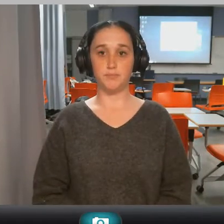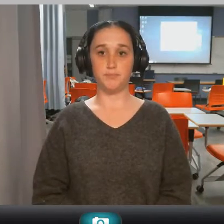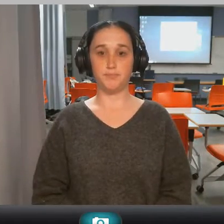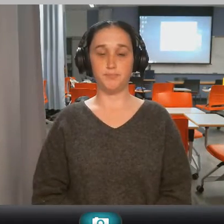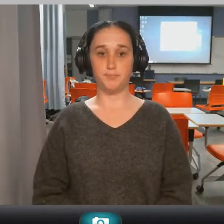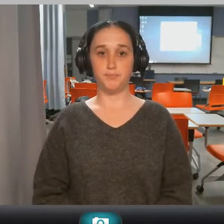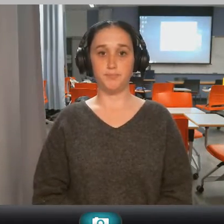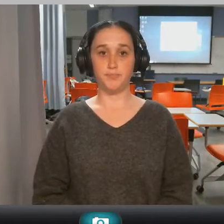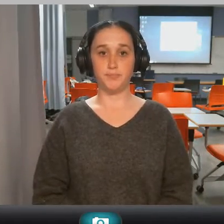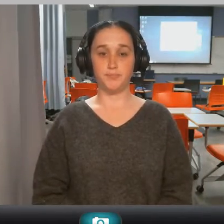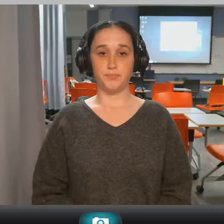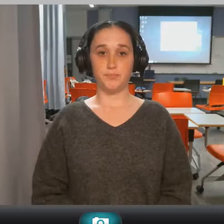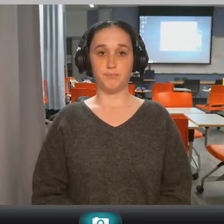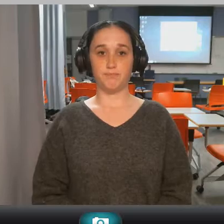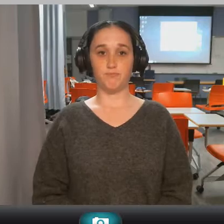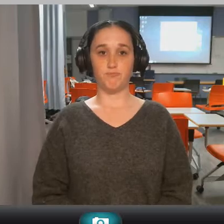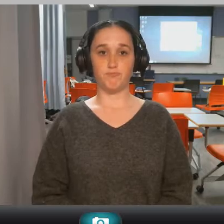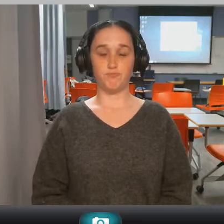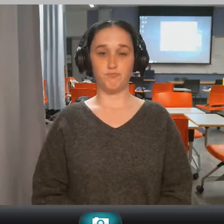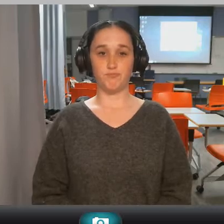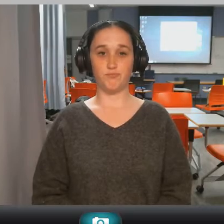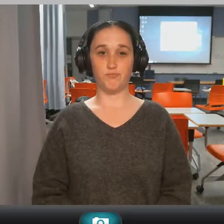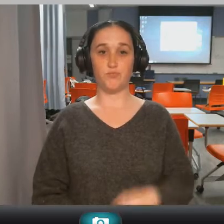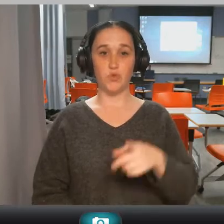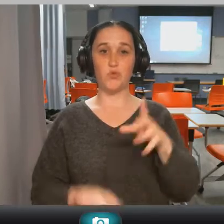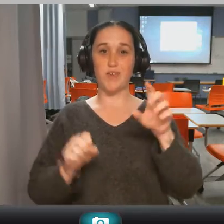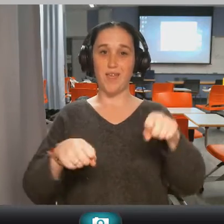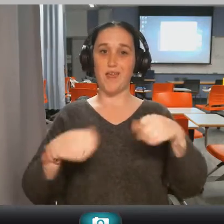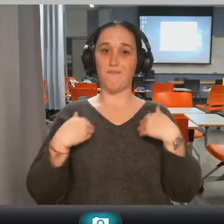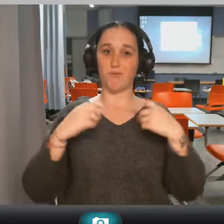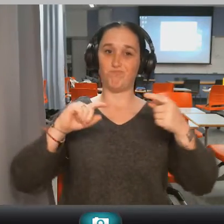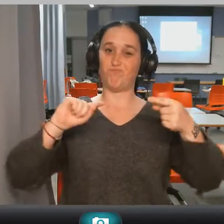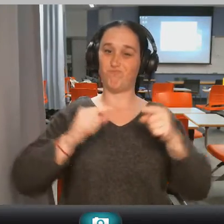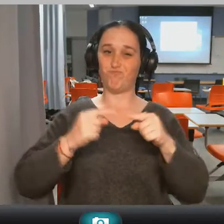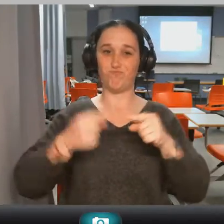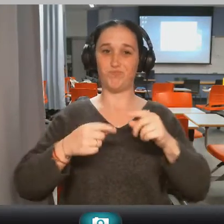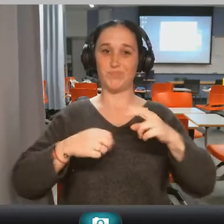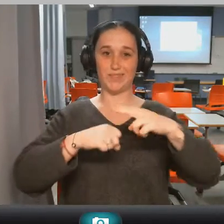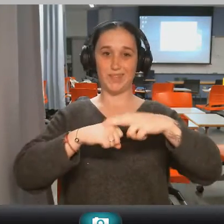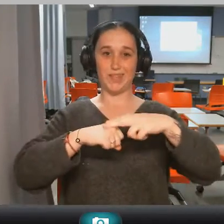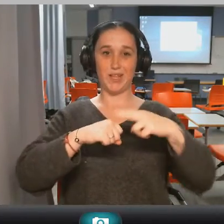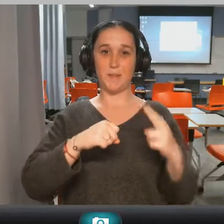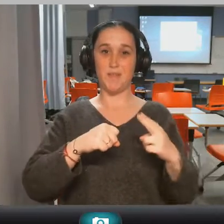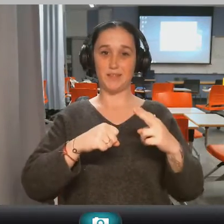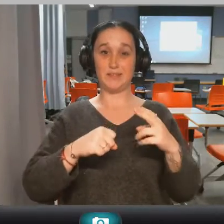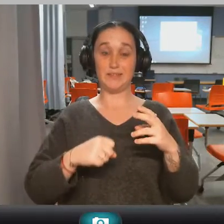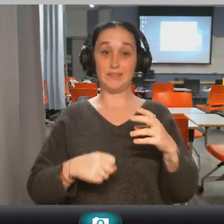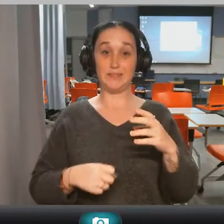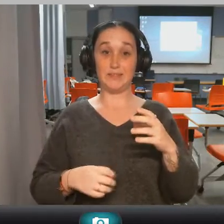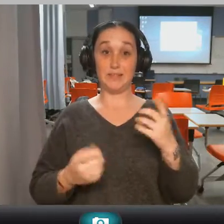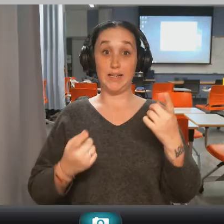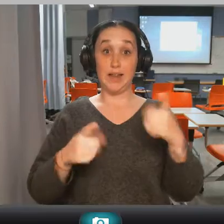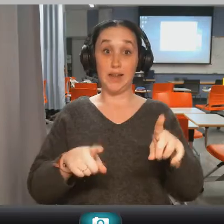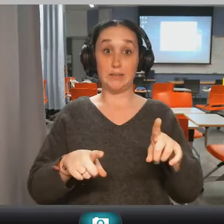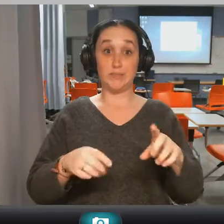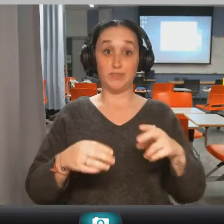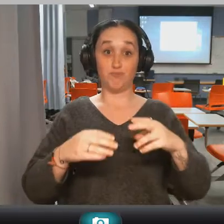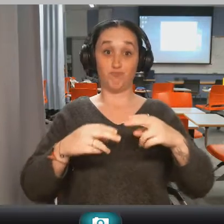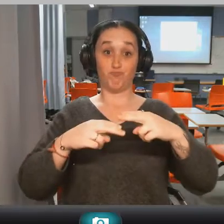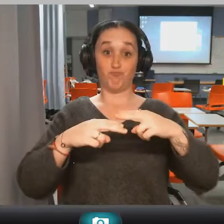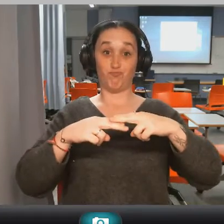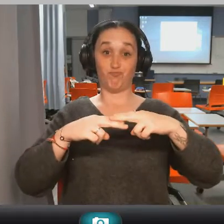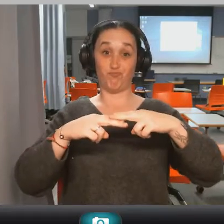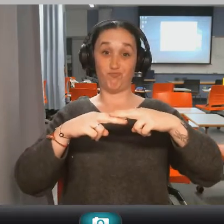many times you have injuries to these ligaments. And what the ligament does in an injury is it either stretches too far or completely